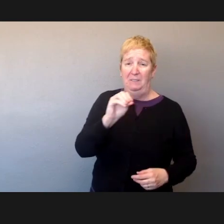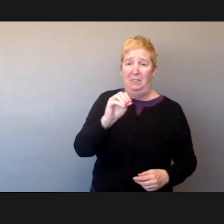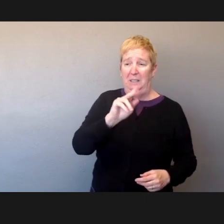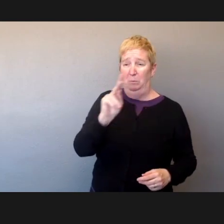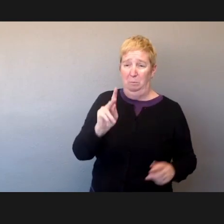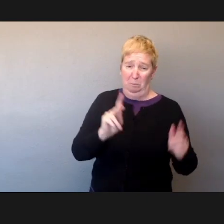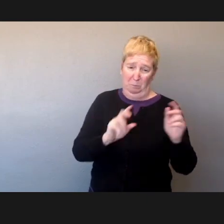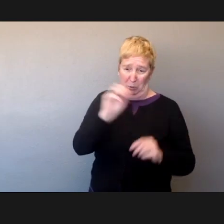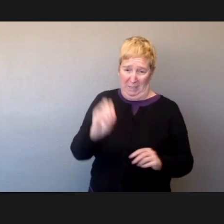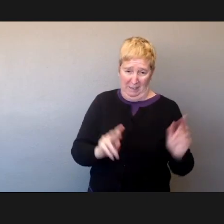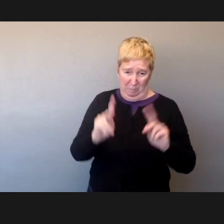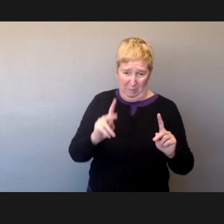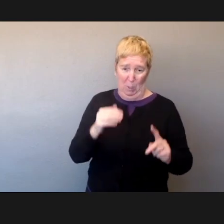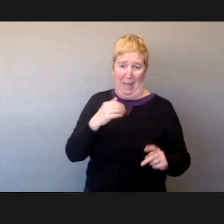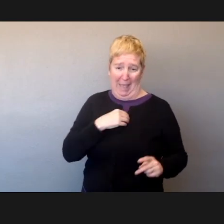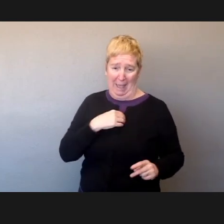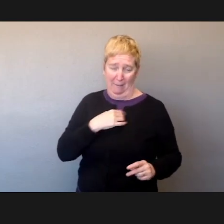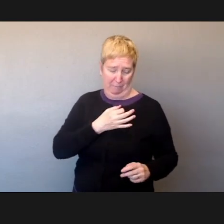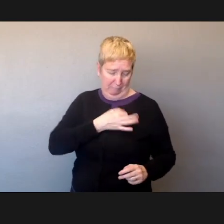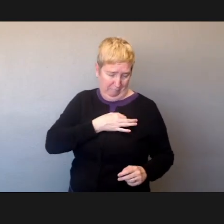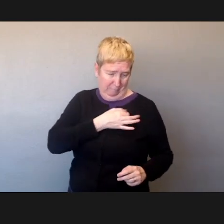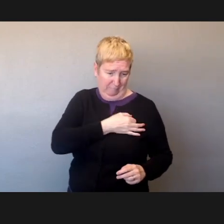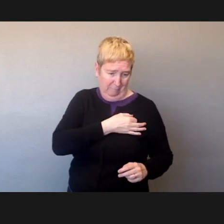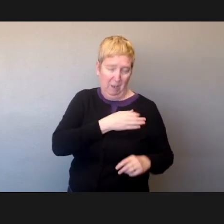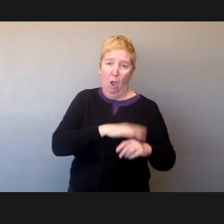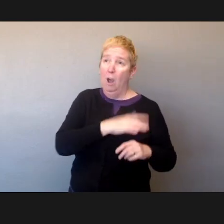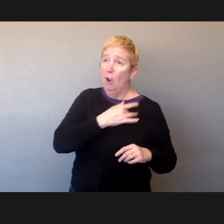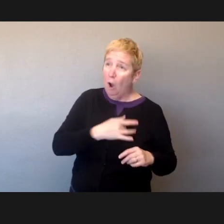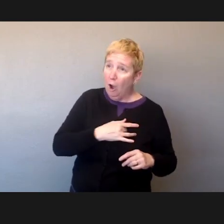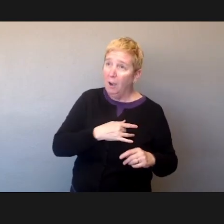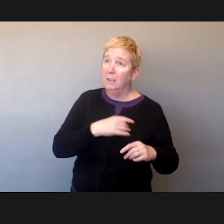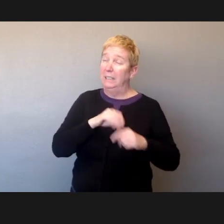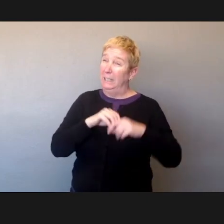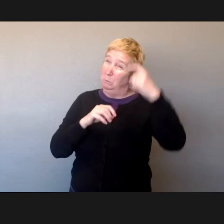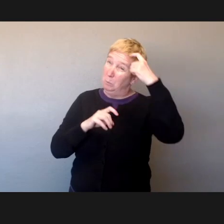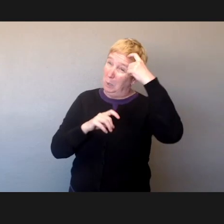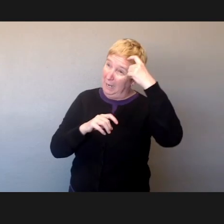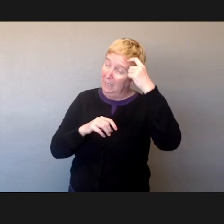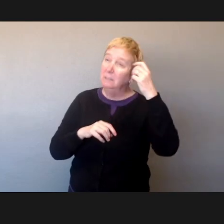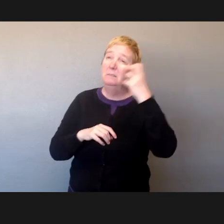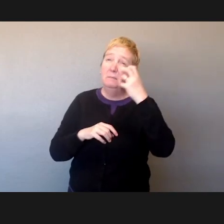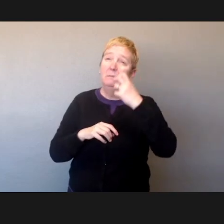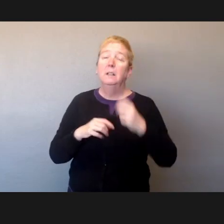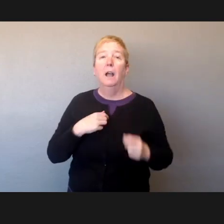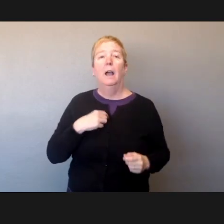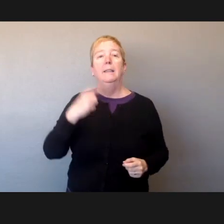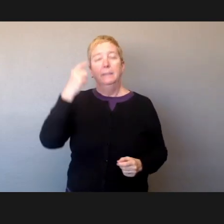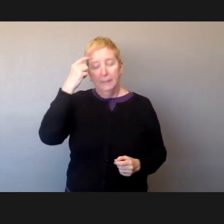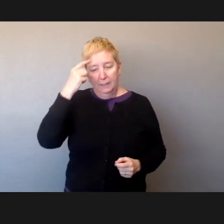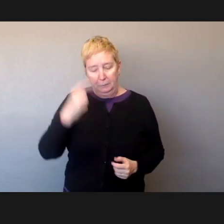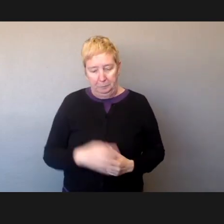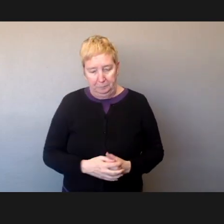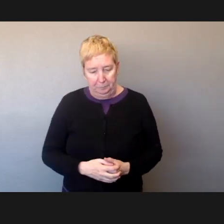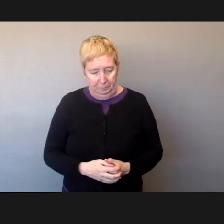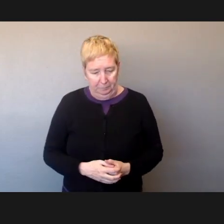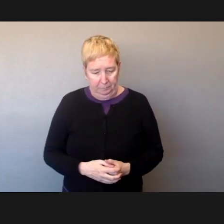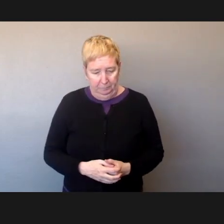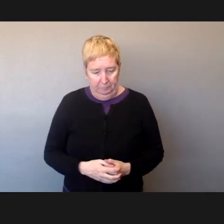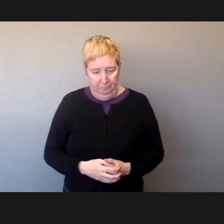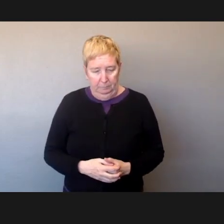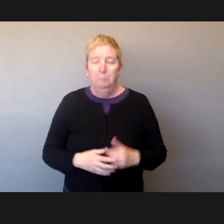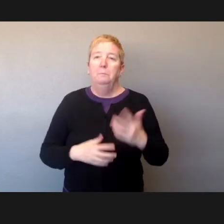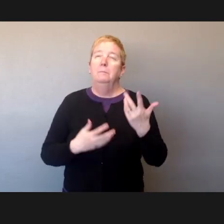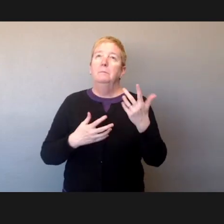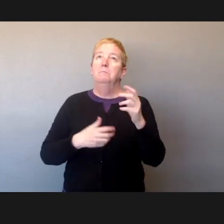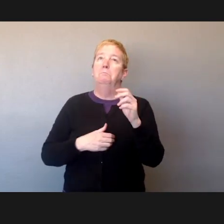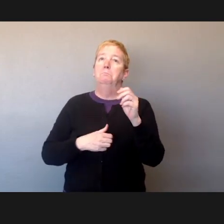lesions, brain lesions through the past couple of years. And so I think that in general, most of the